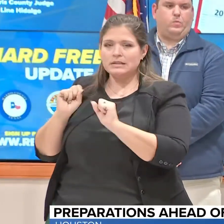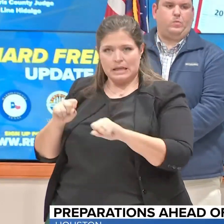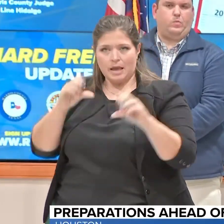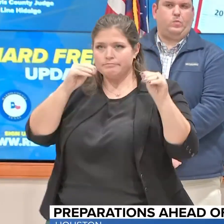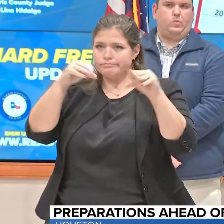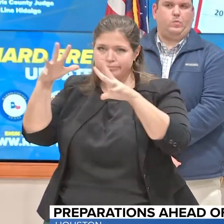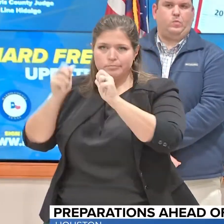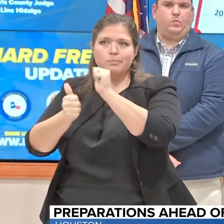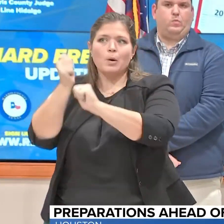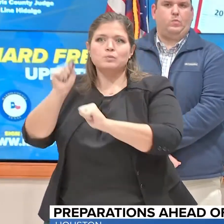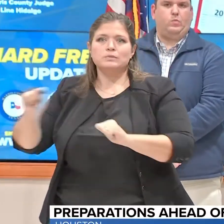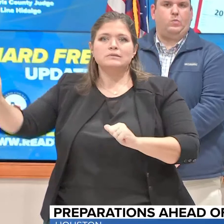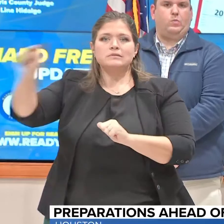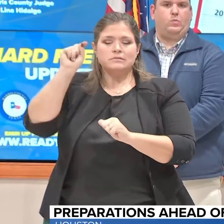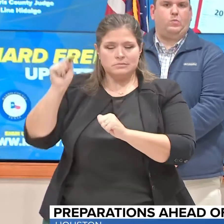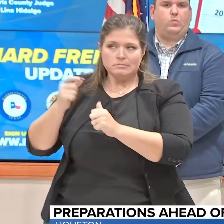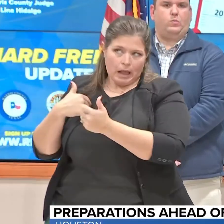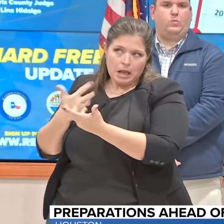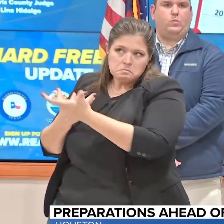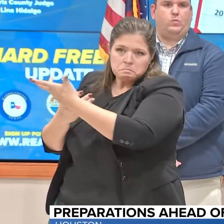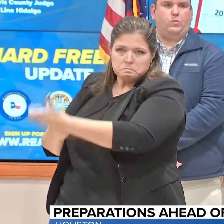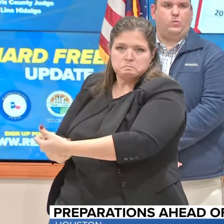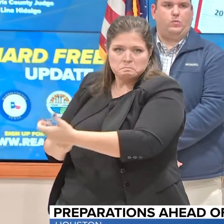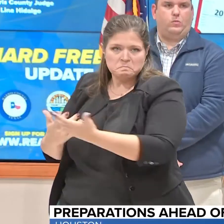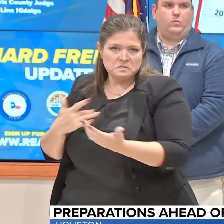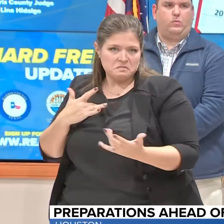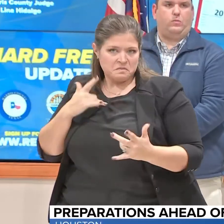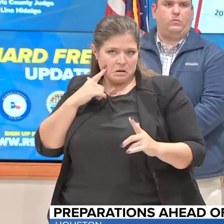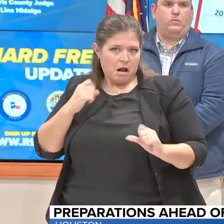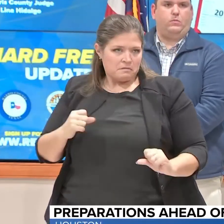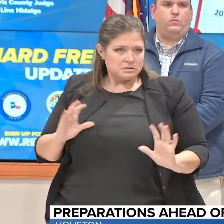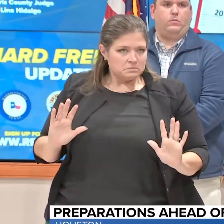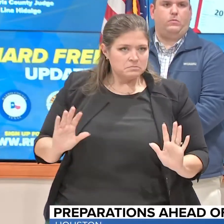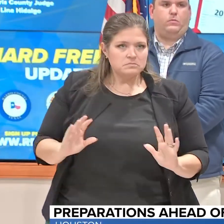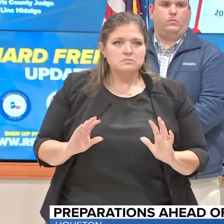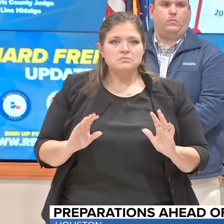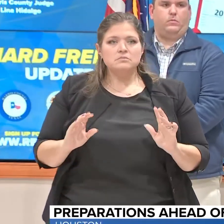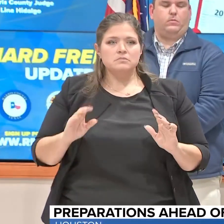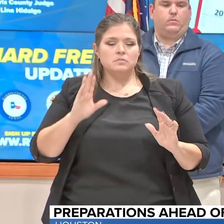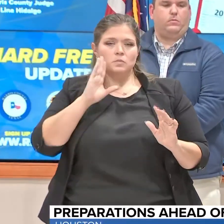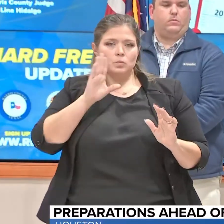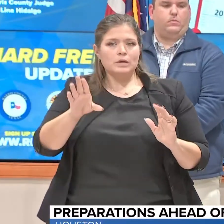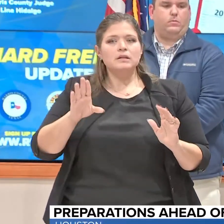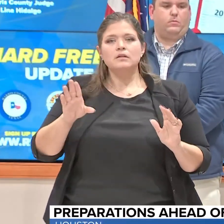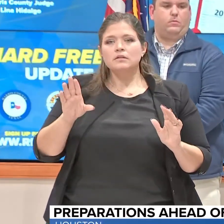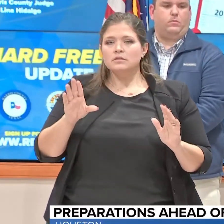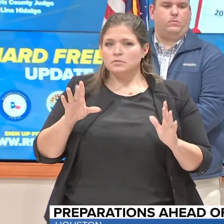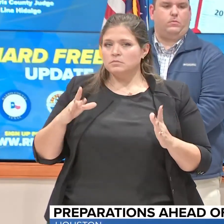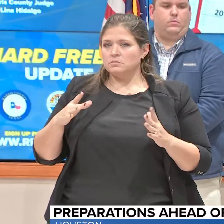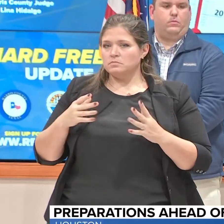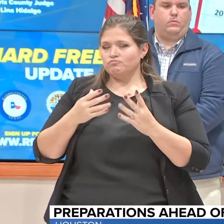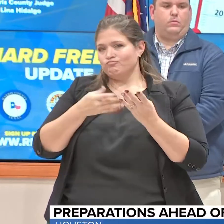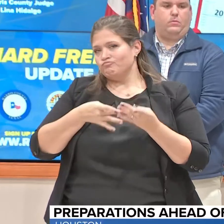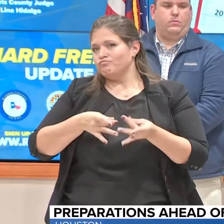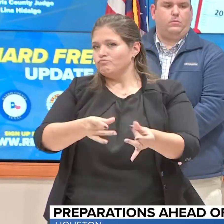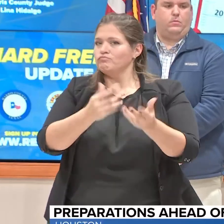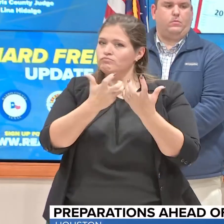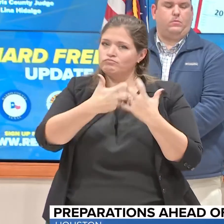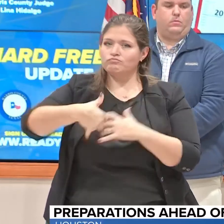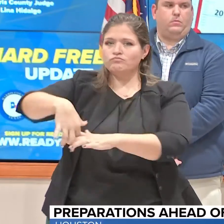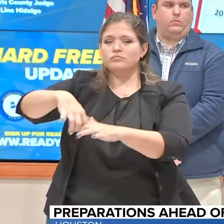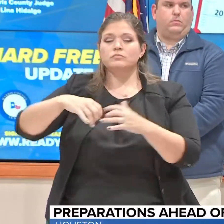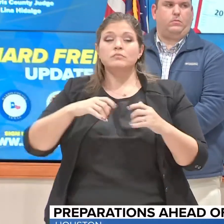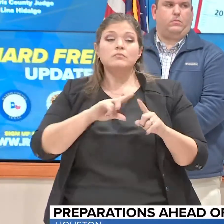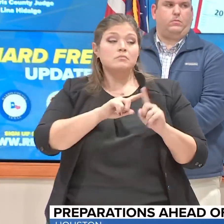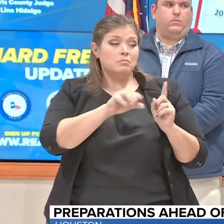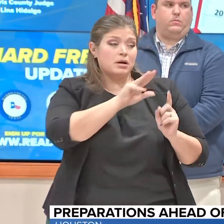What they tell me makes sense, and we feel pretty confident that it'll be smooth. But of course, as the